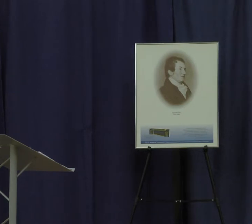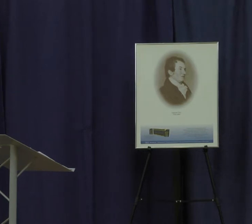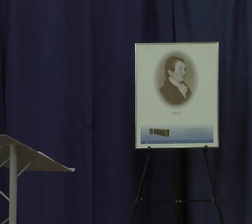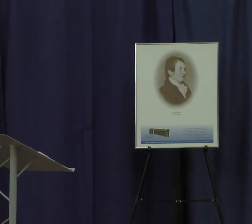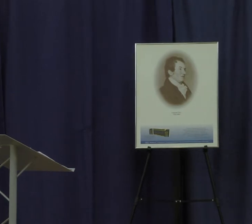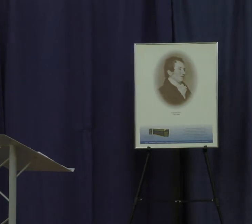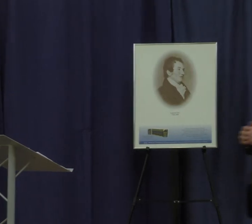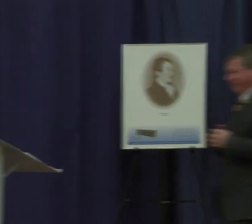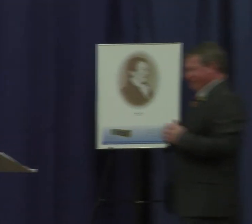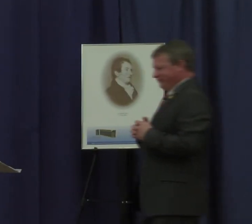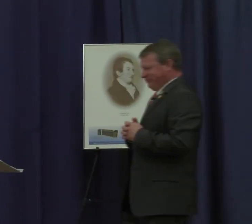He had some comments.